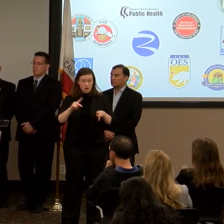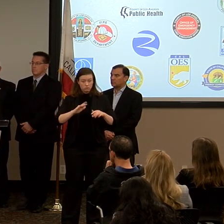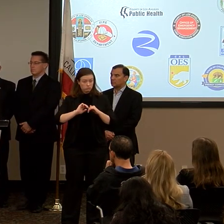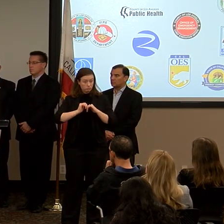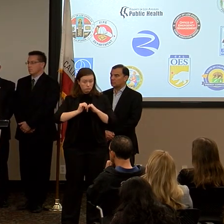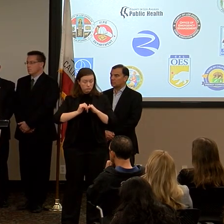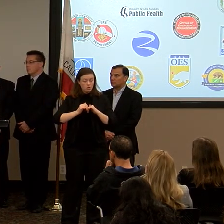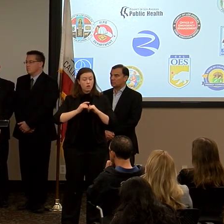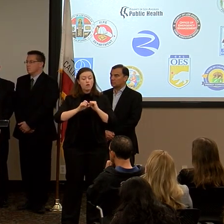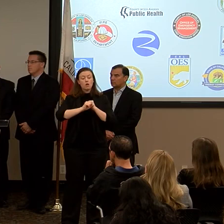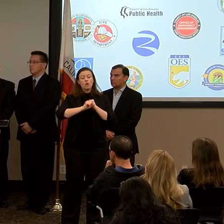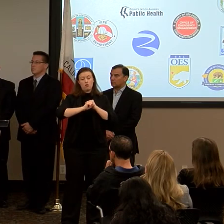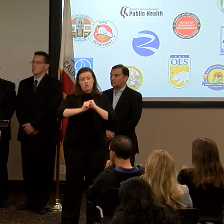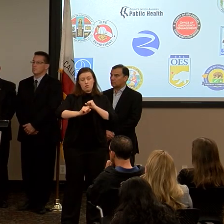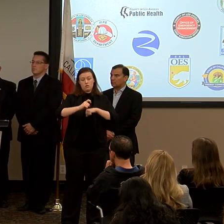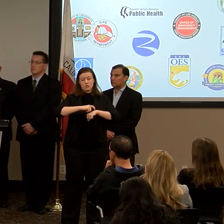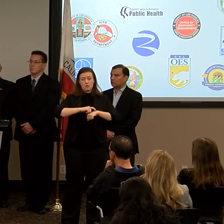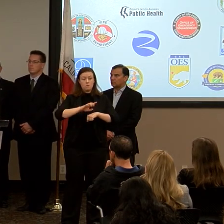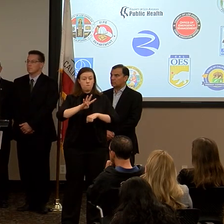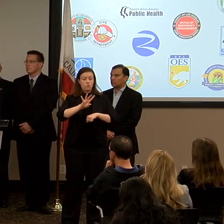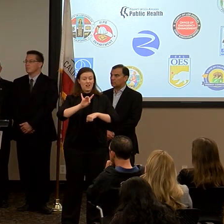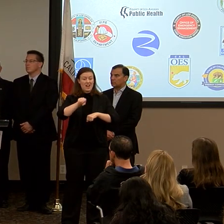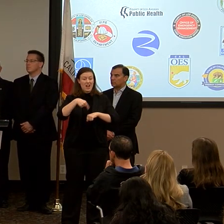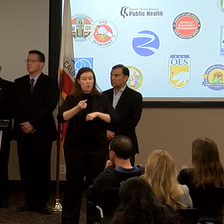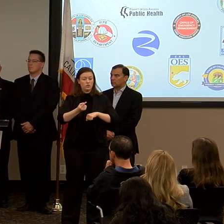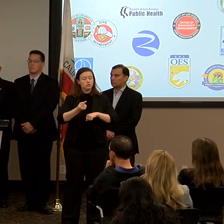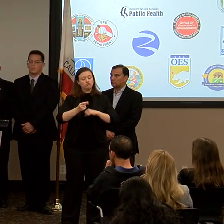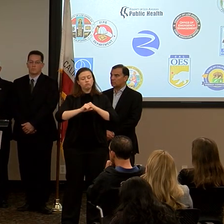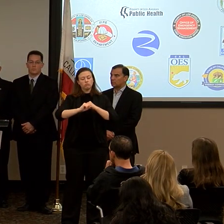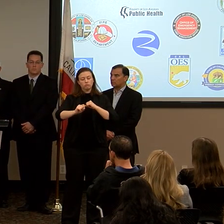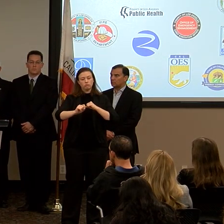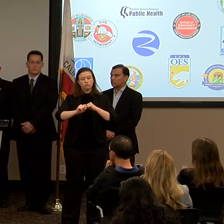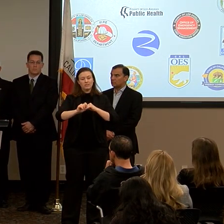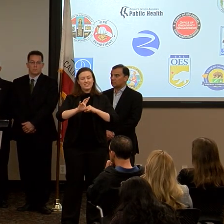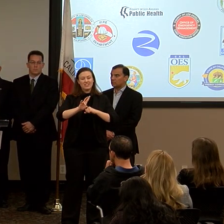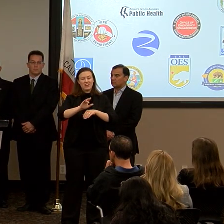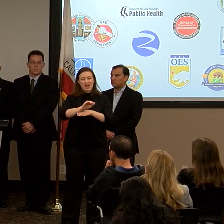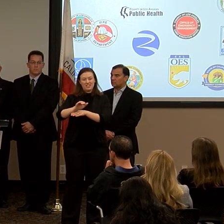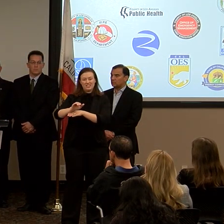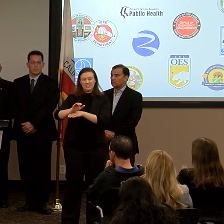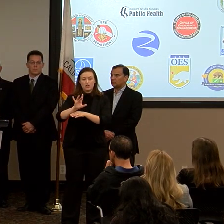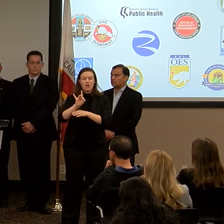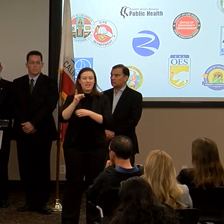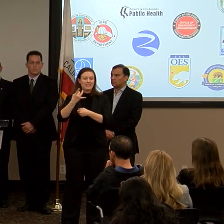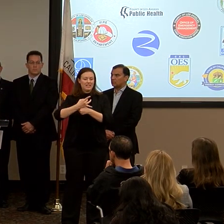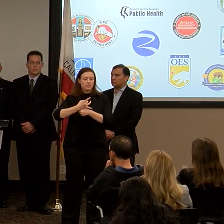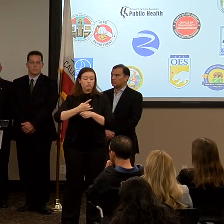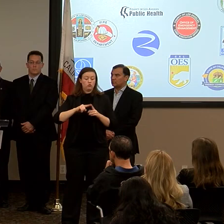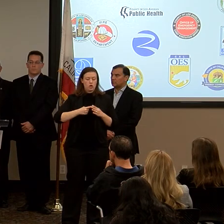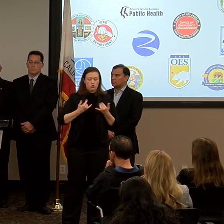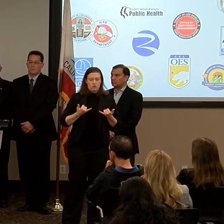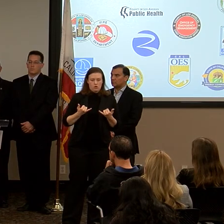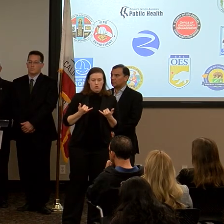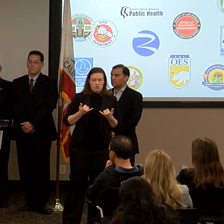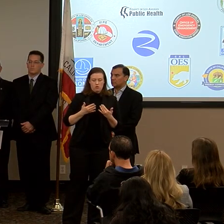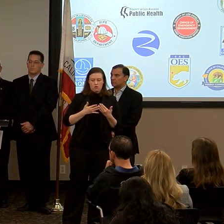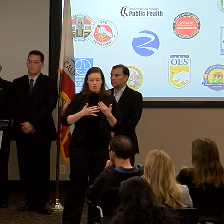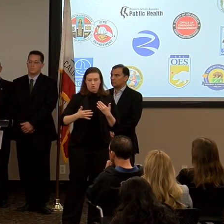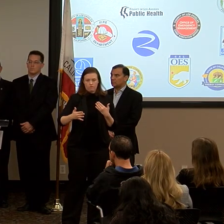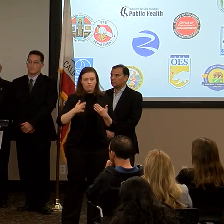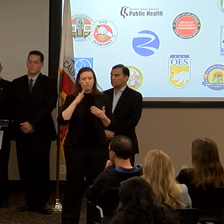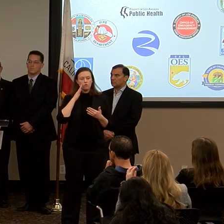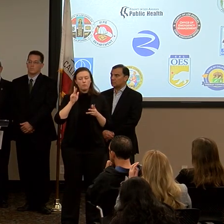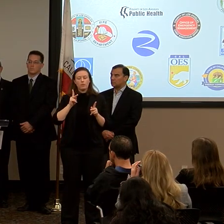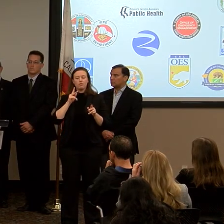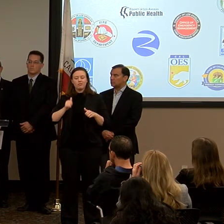that time to do that from 48 hours to 7 nights and 8 days from today for those in short-term